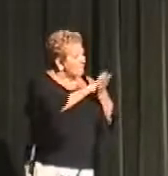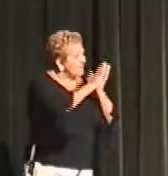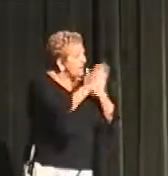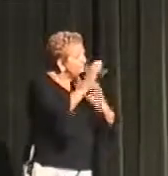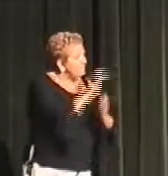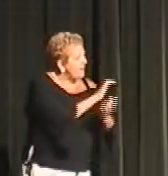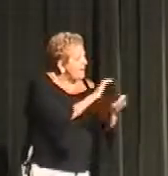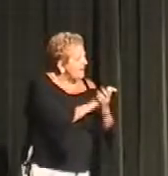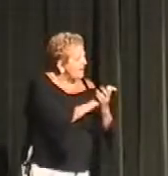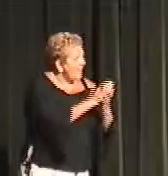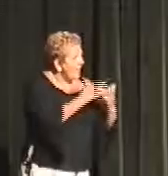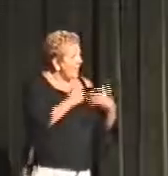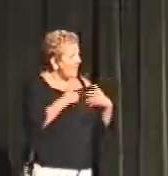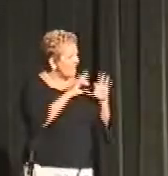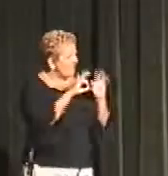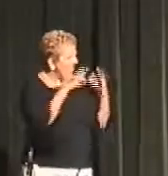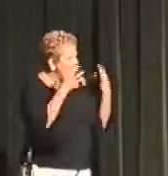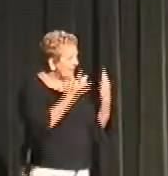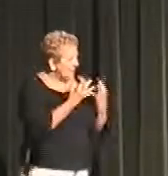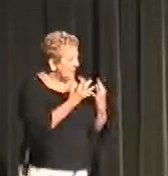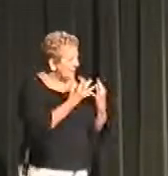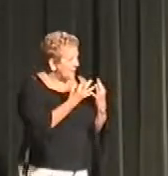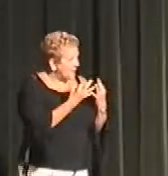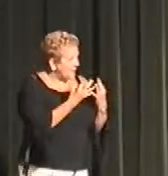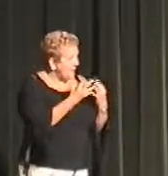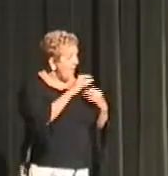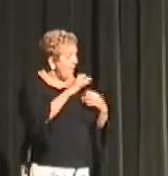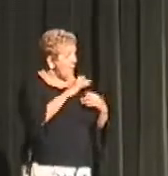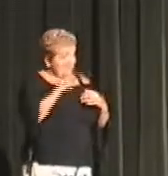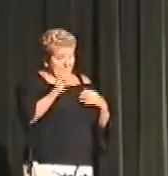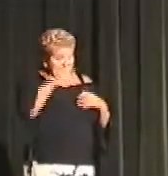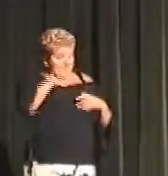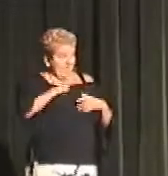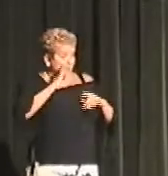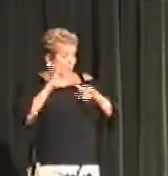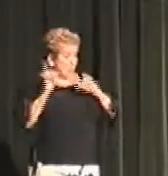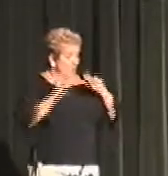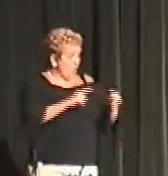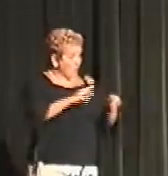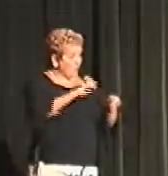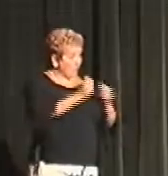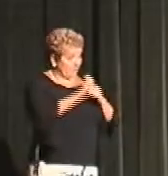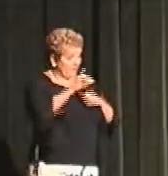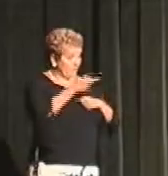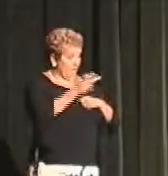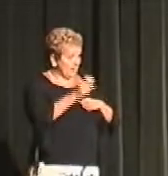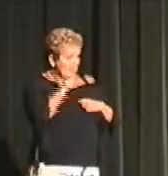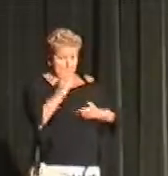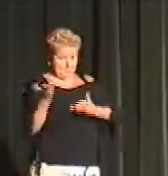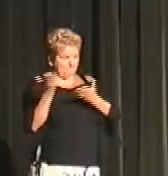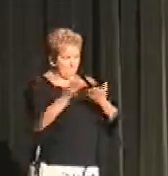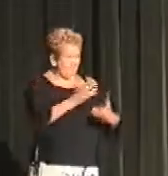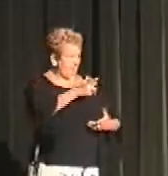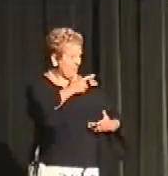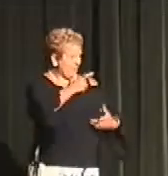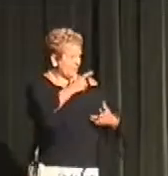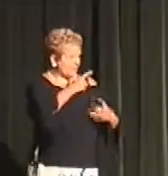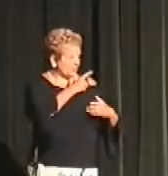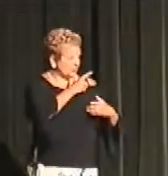guy would pick up John to take him to meetings, and he would bring a paper bag lunch. And on the way to the meeting, he'd